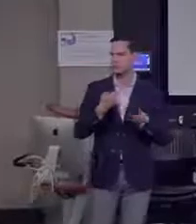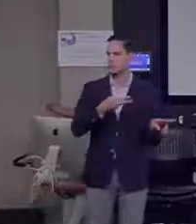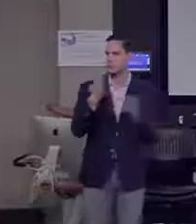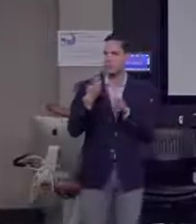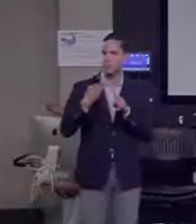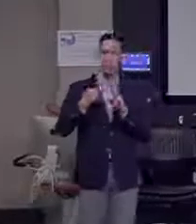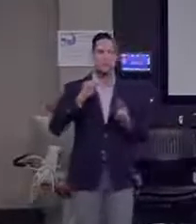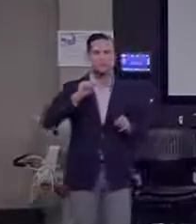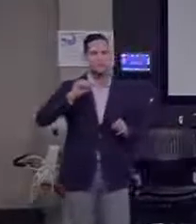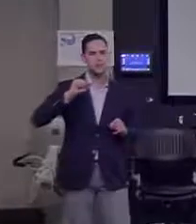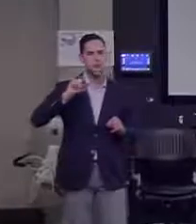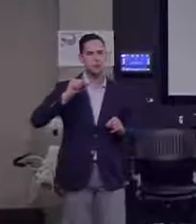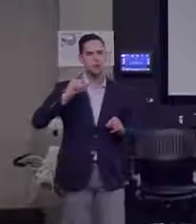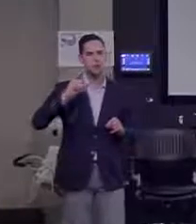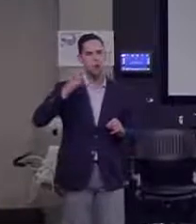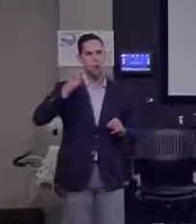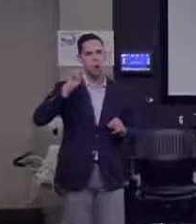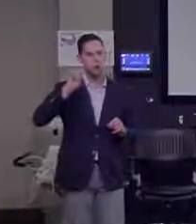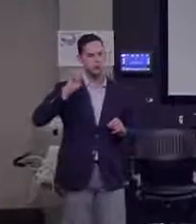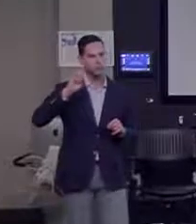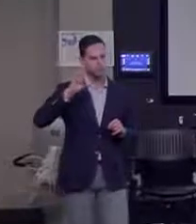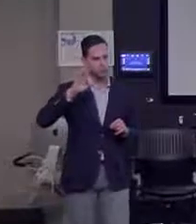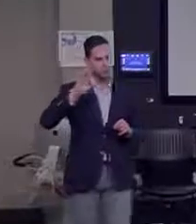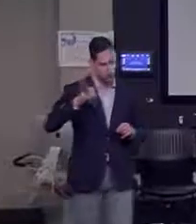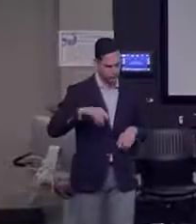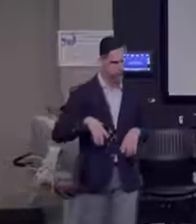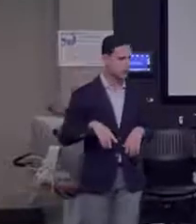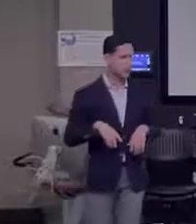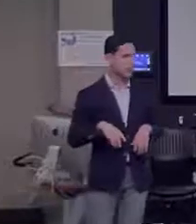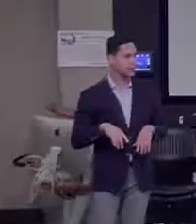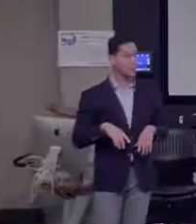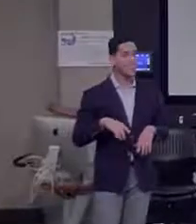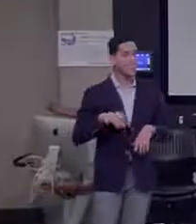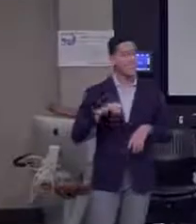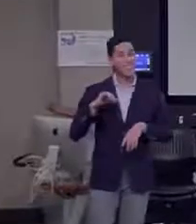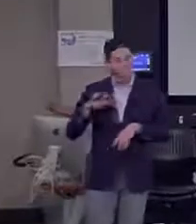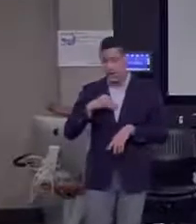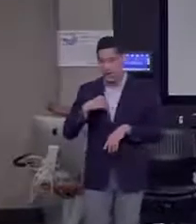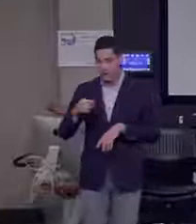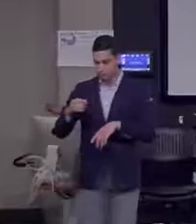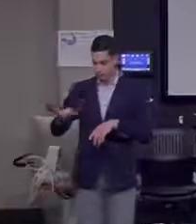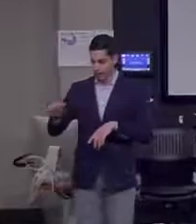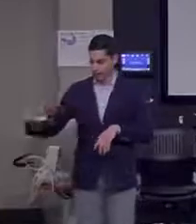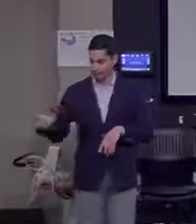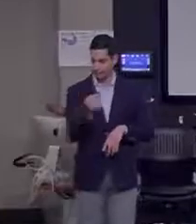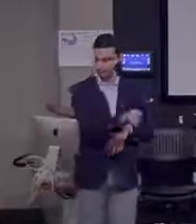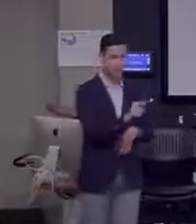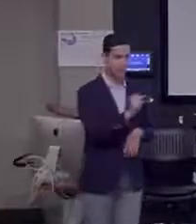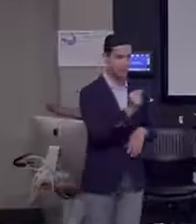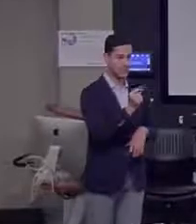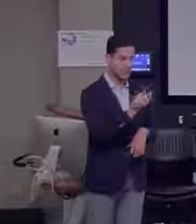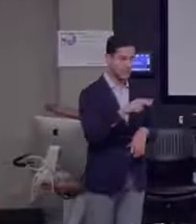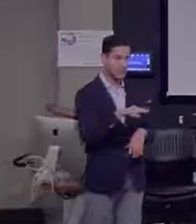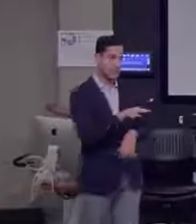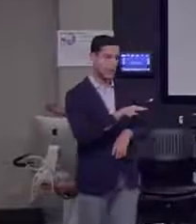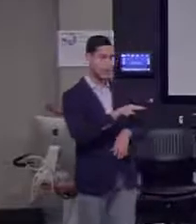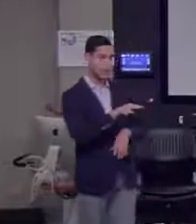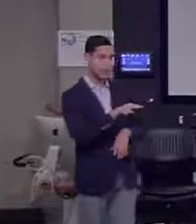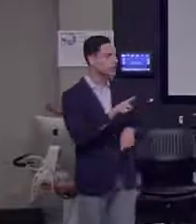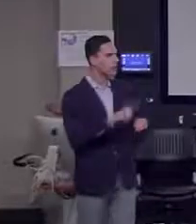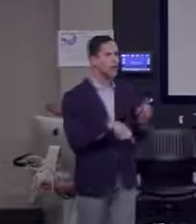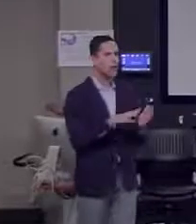that you couldn't learn those same 2 words if you just watched a televised display. So the question